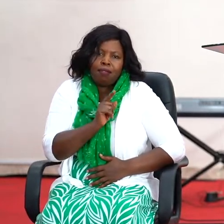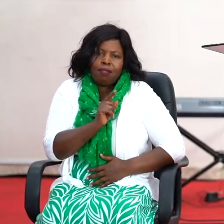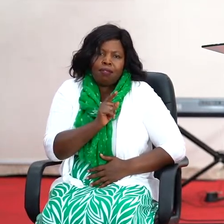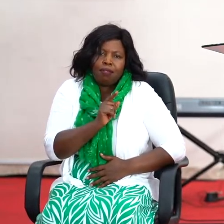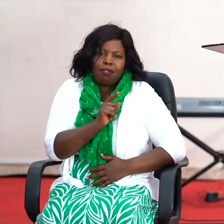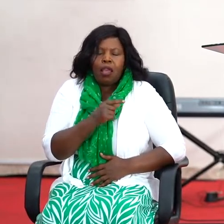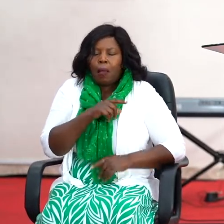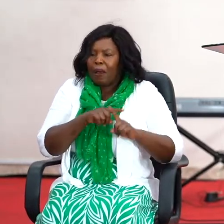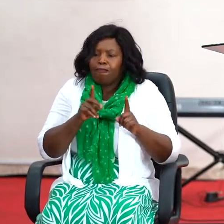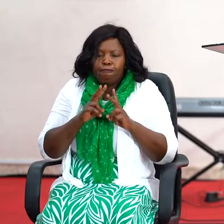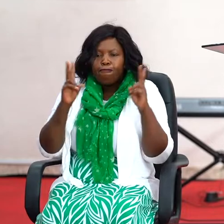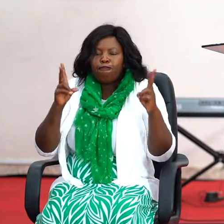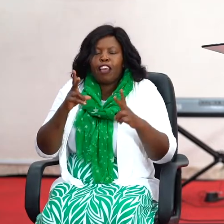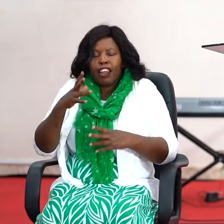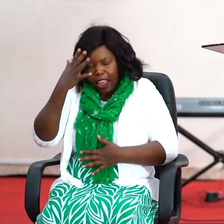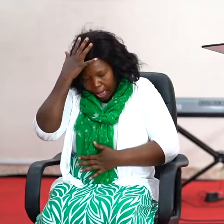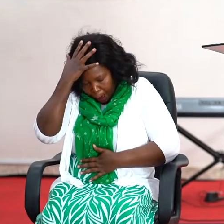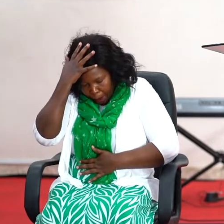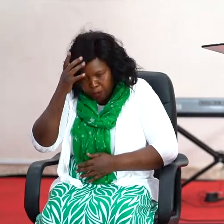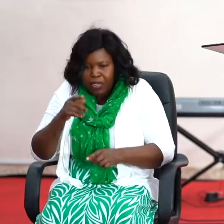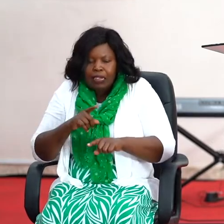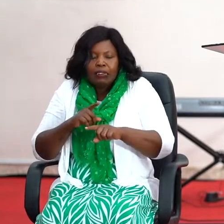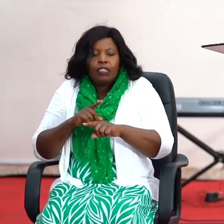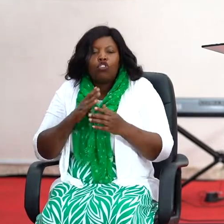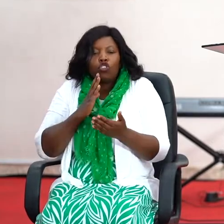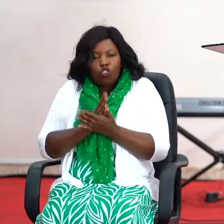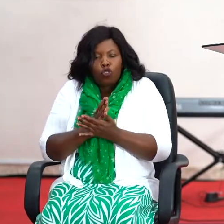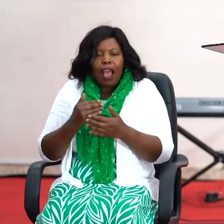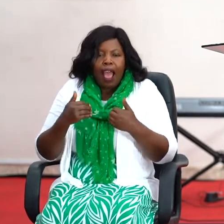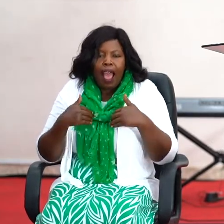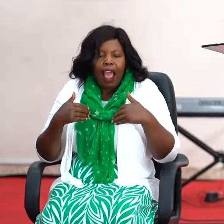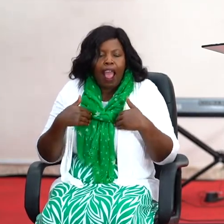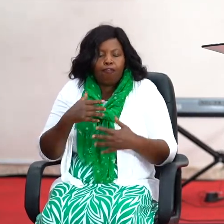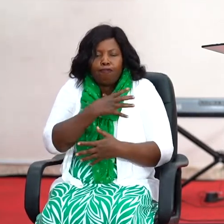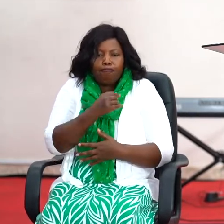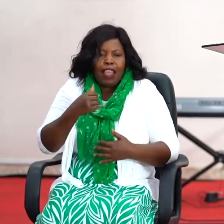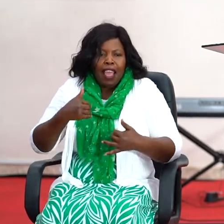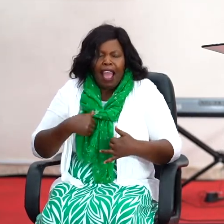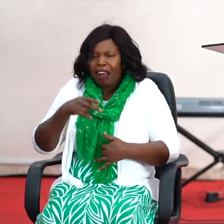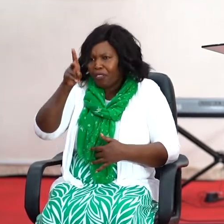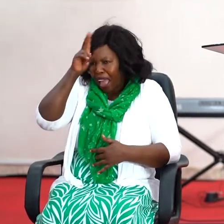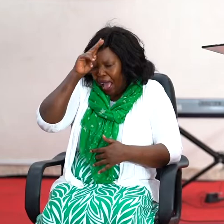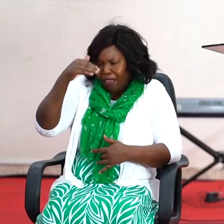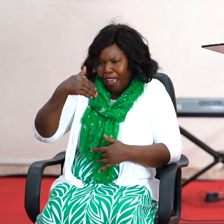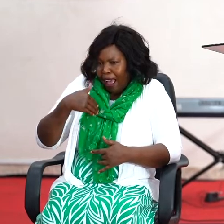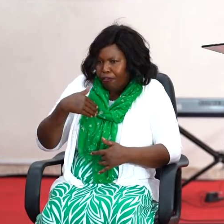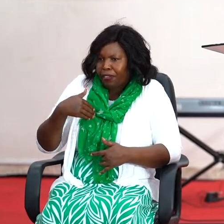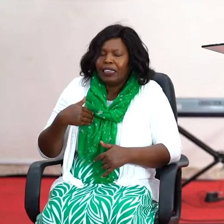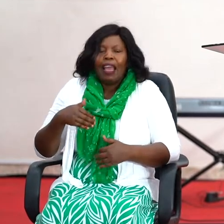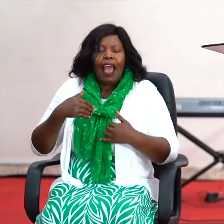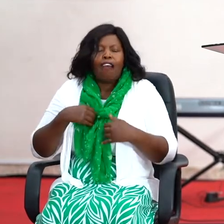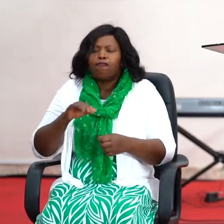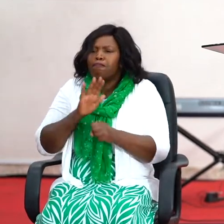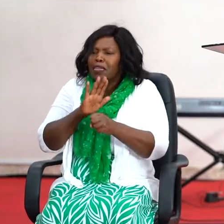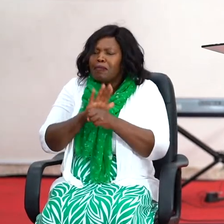was humble. And we see that though he had a high rank in the army, he had around 100